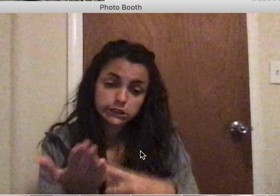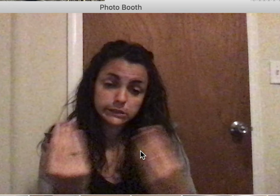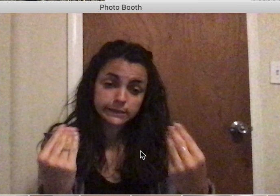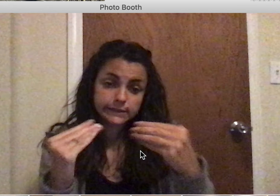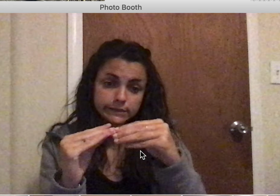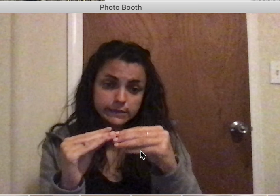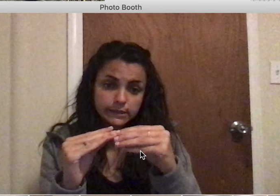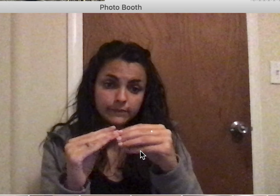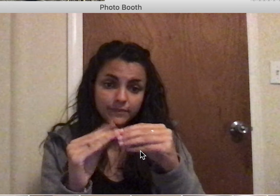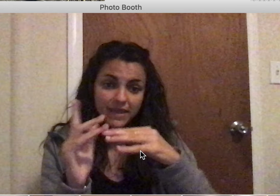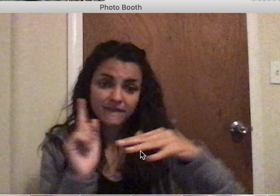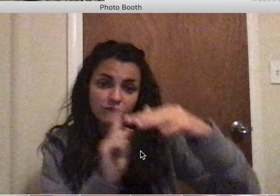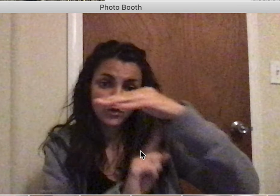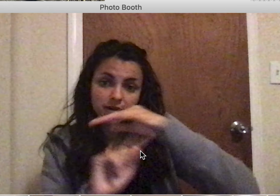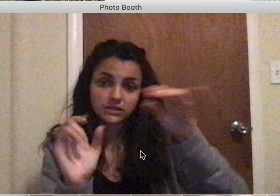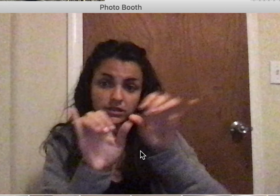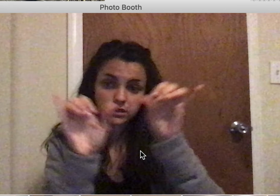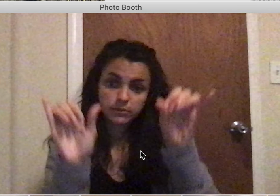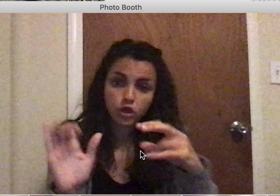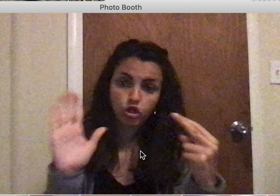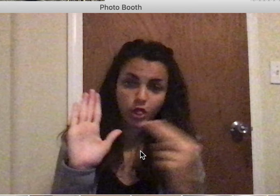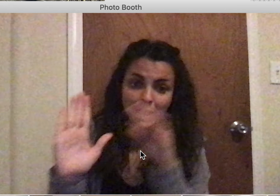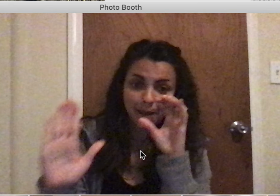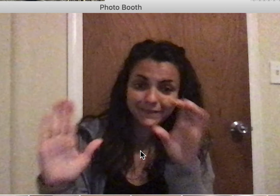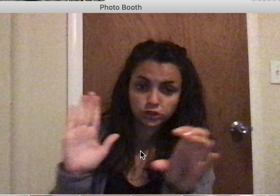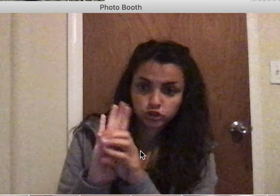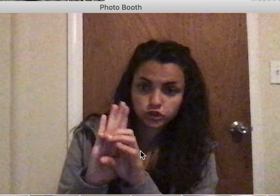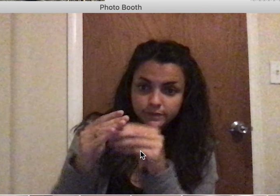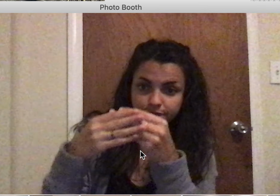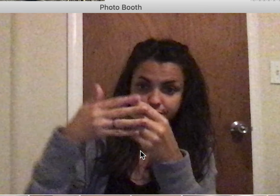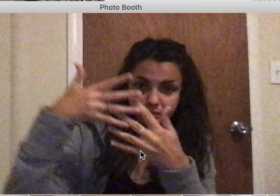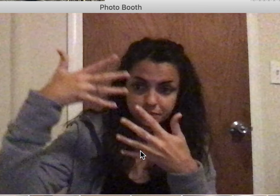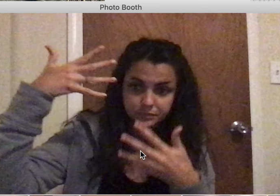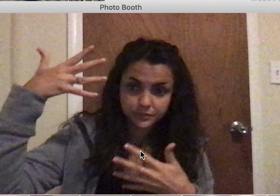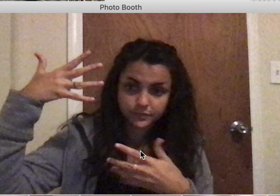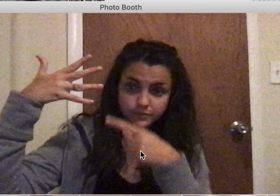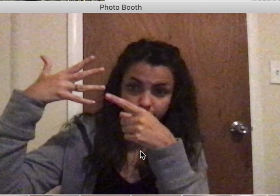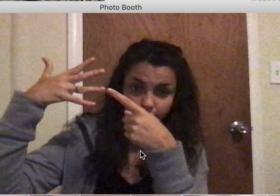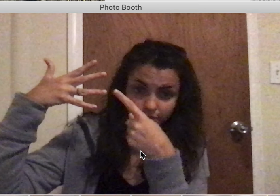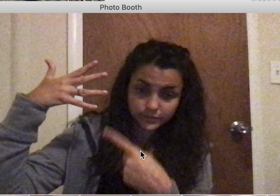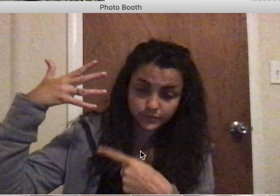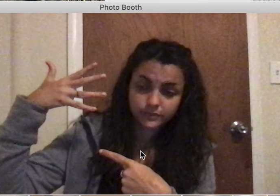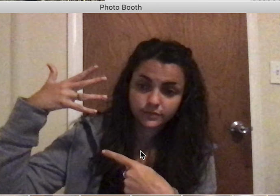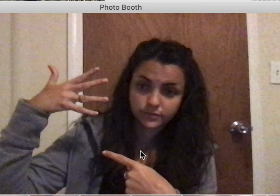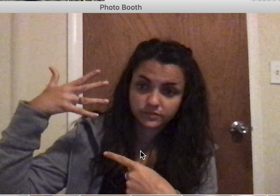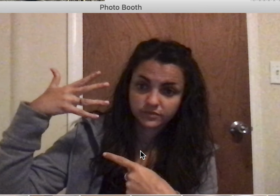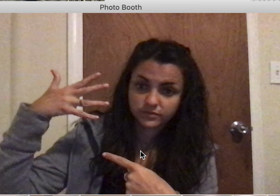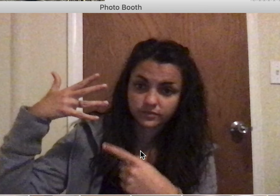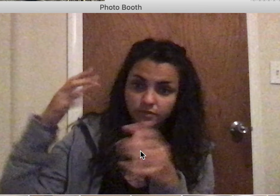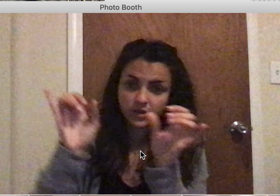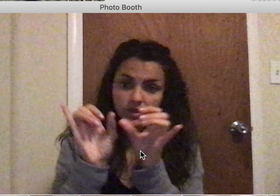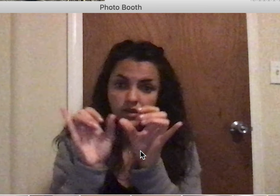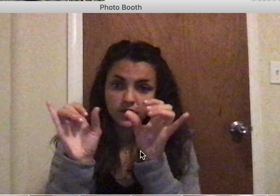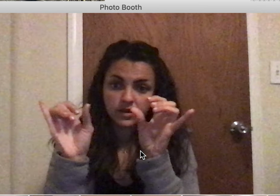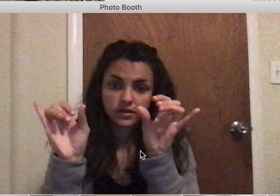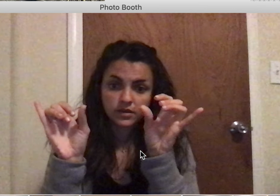at a diagram. So if you look at this different diagram, systems, these